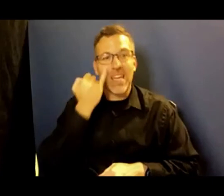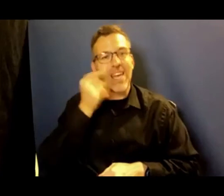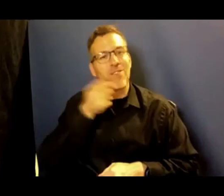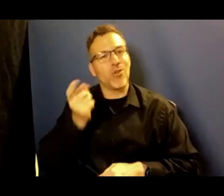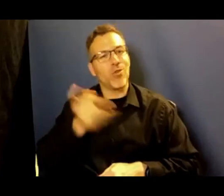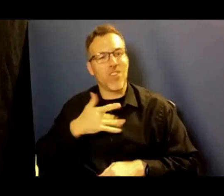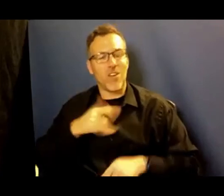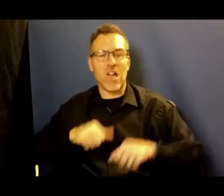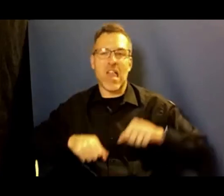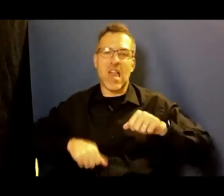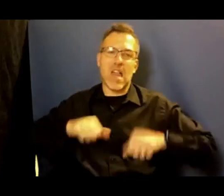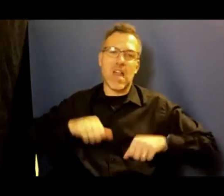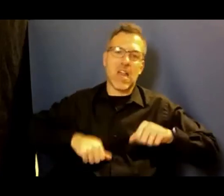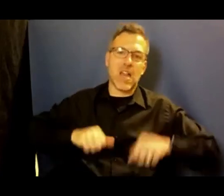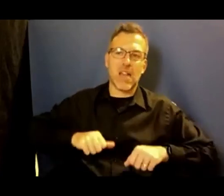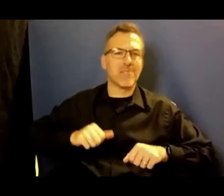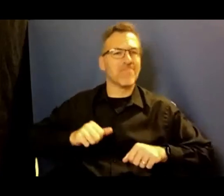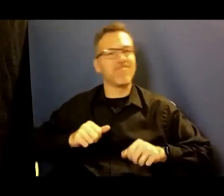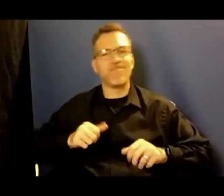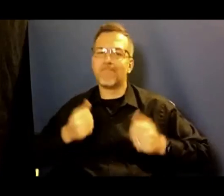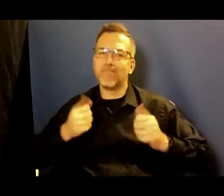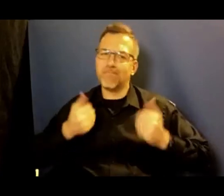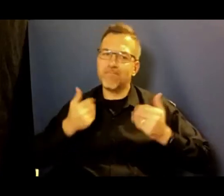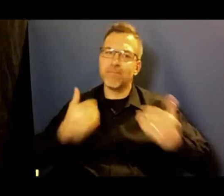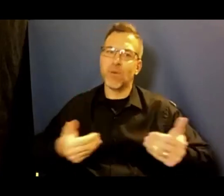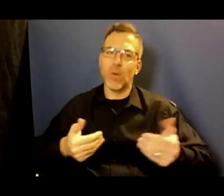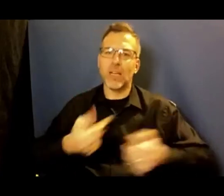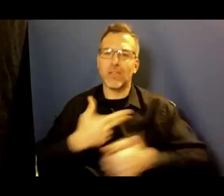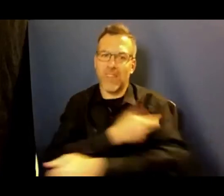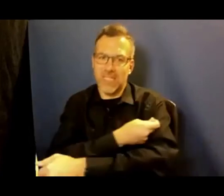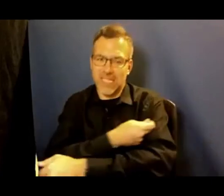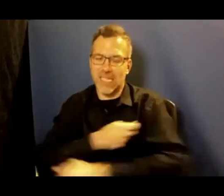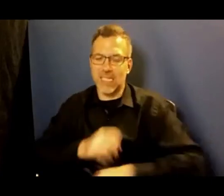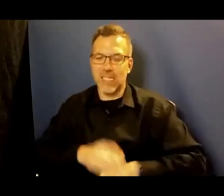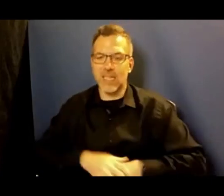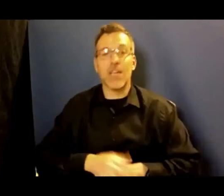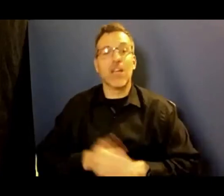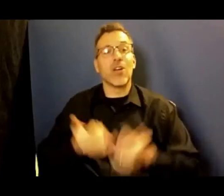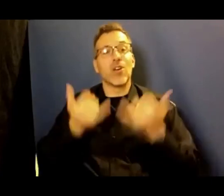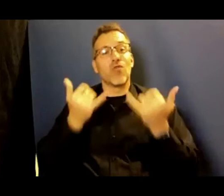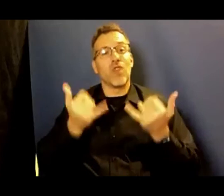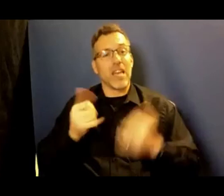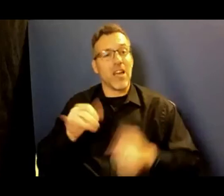lot of questions we don't know. Currently, the FDA is